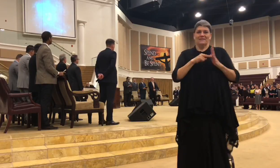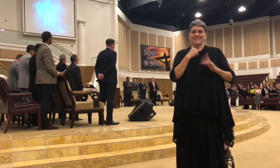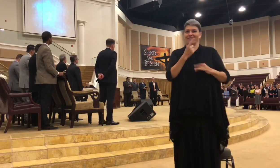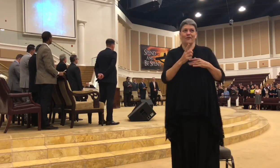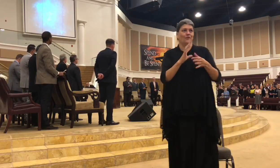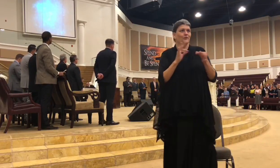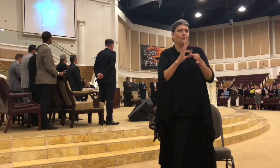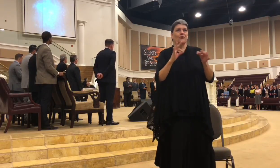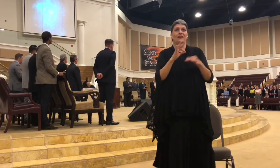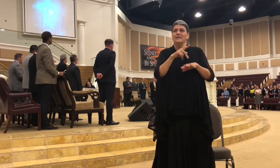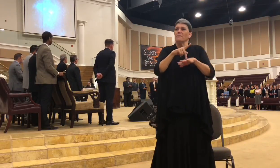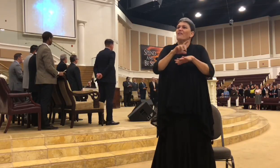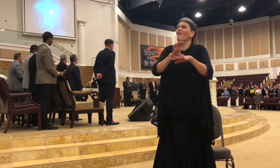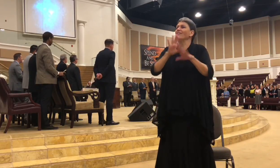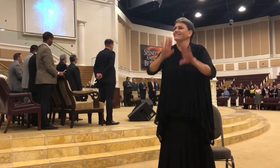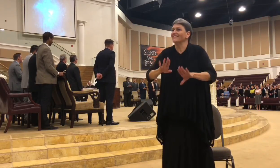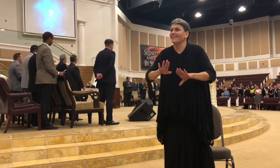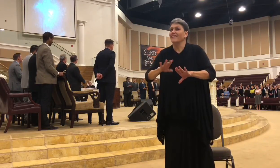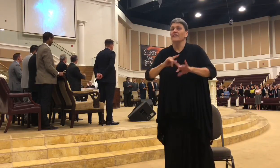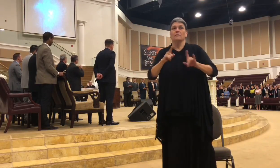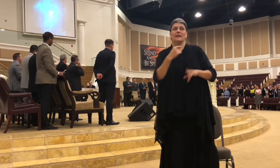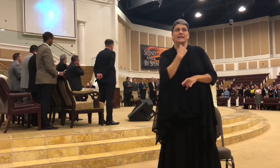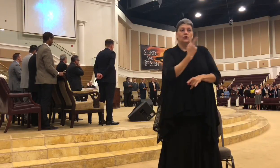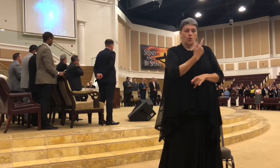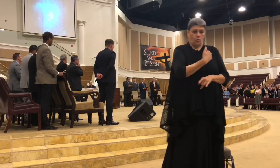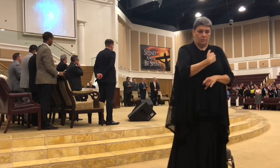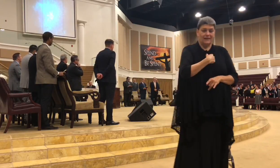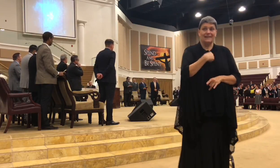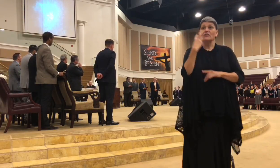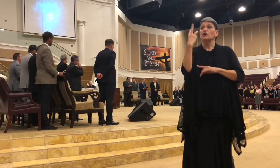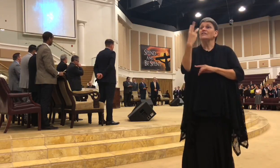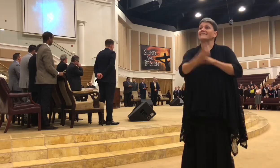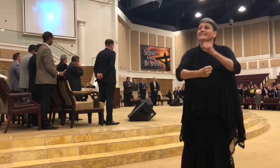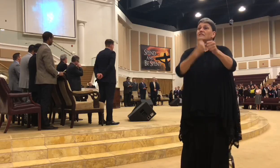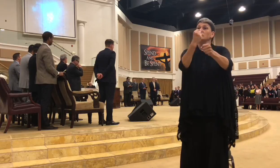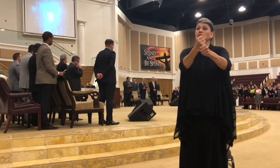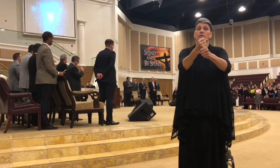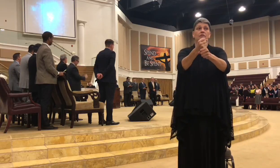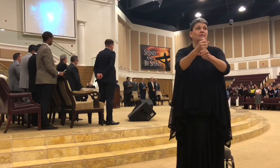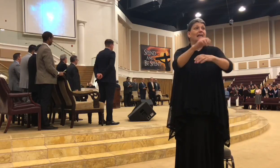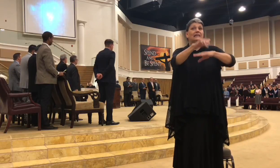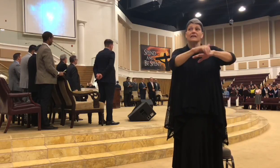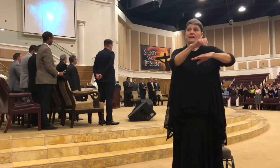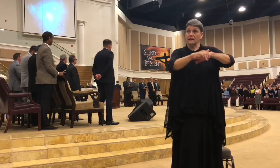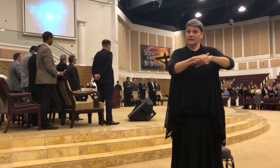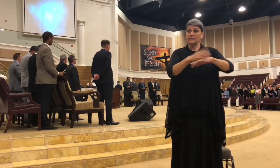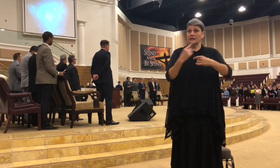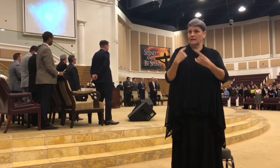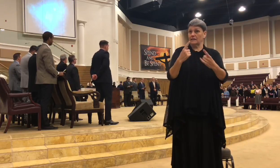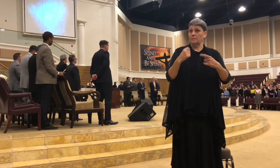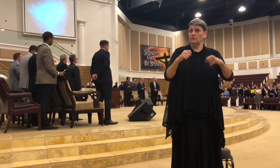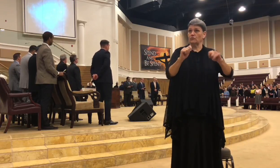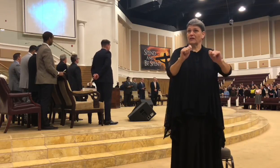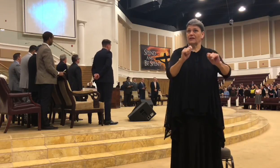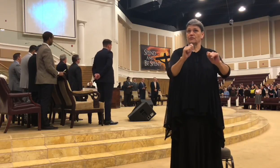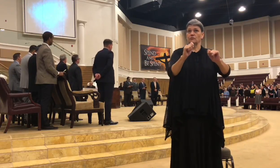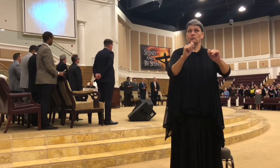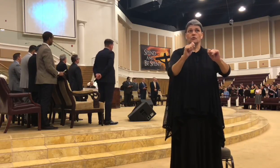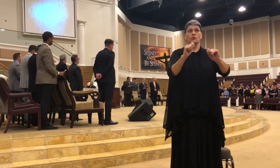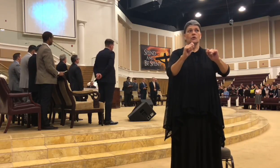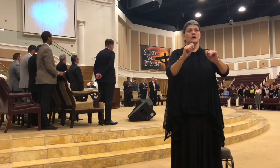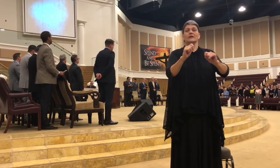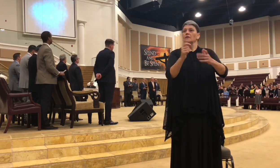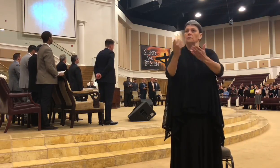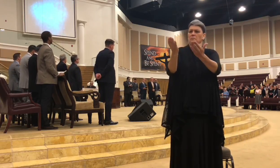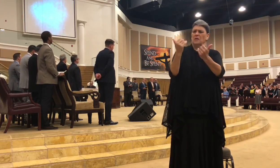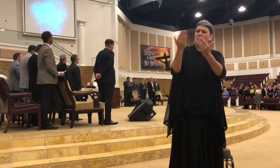It's Pentecost Sunday. He told me that for 6 years in England, they have been trying to get in the prison to